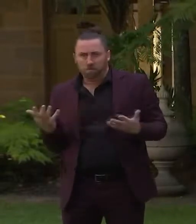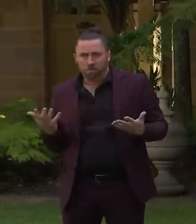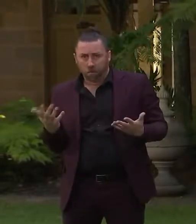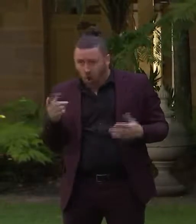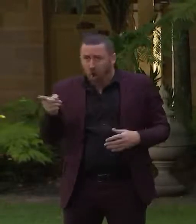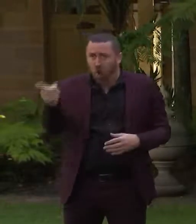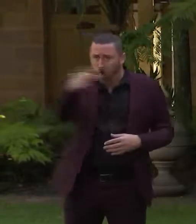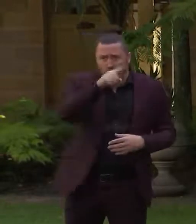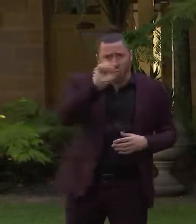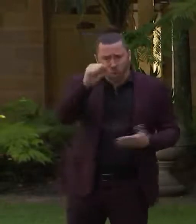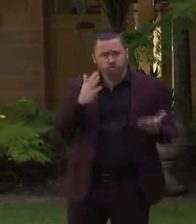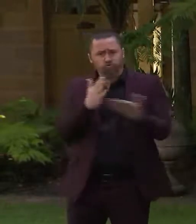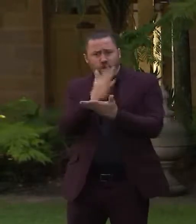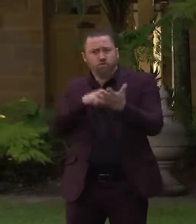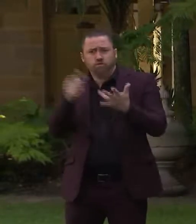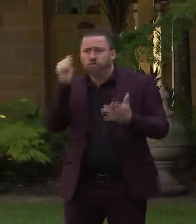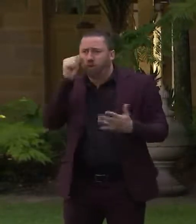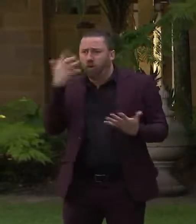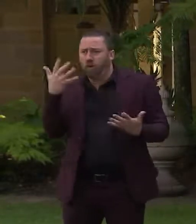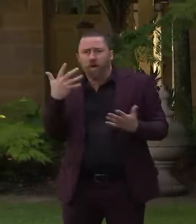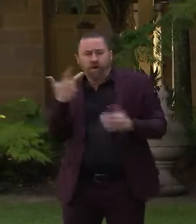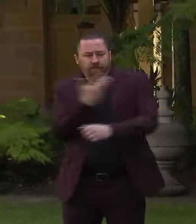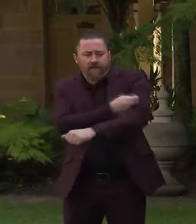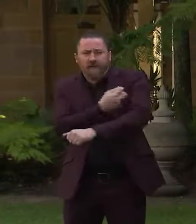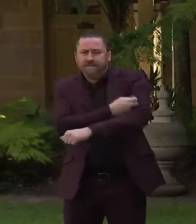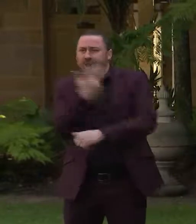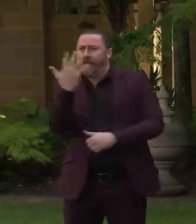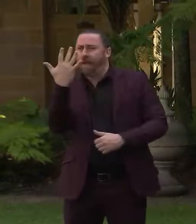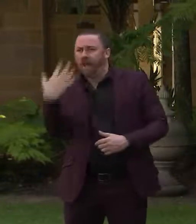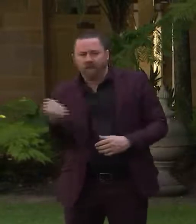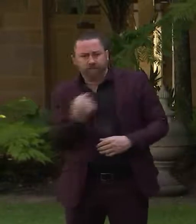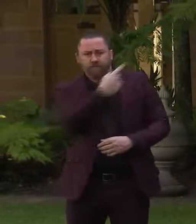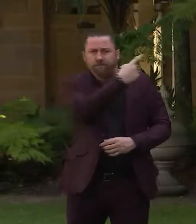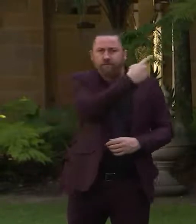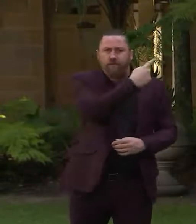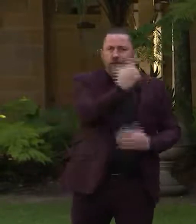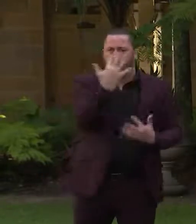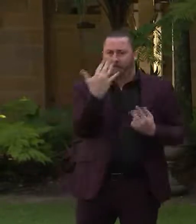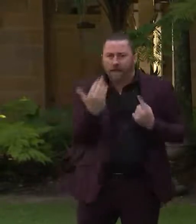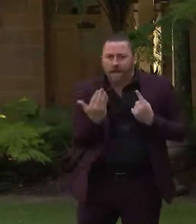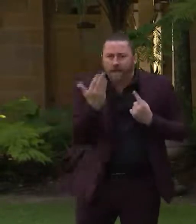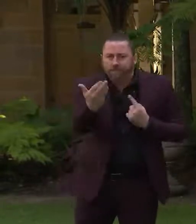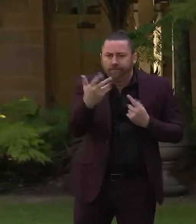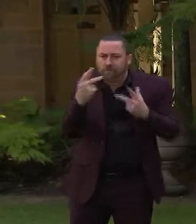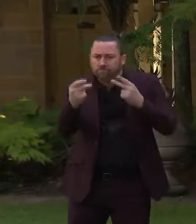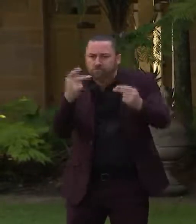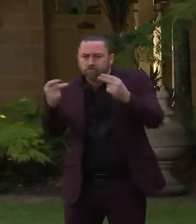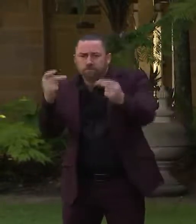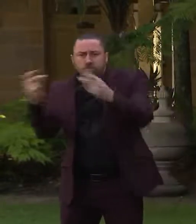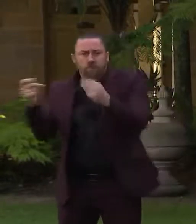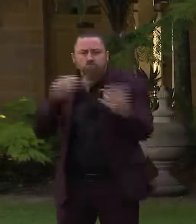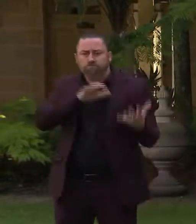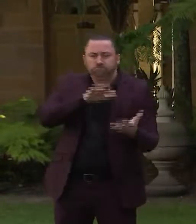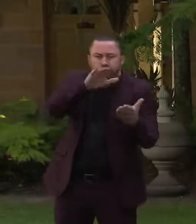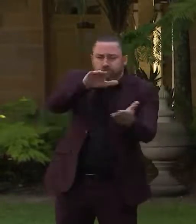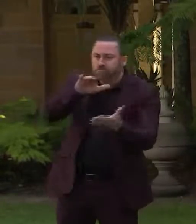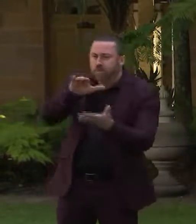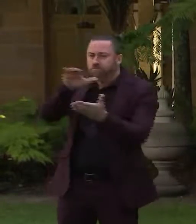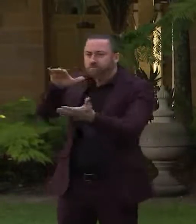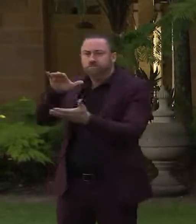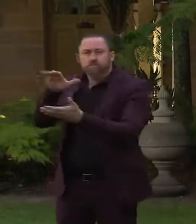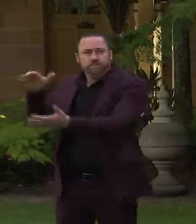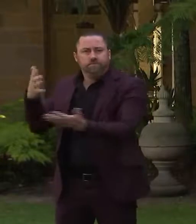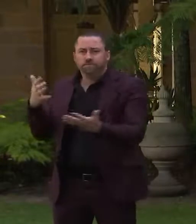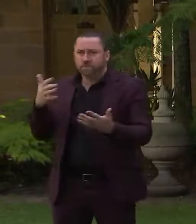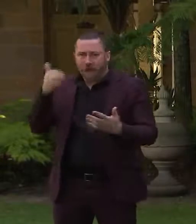transparency about how many vaccines are available, how many are being administered, how many will be available in coming days